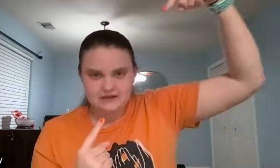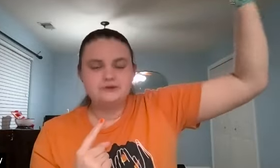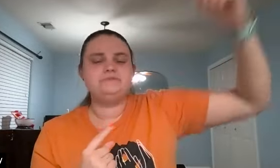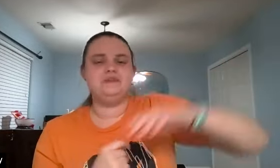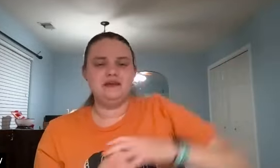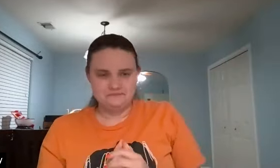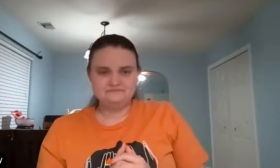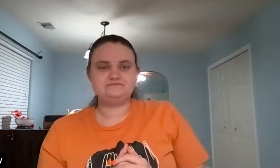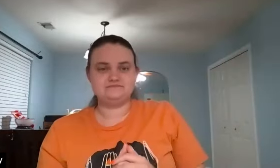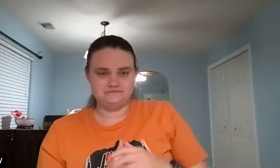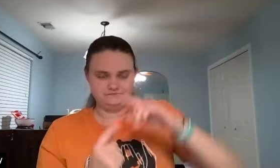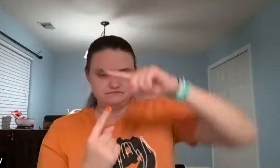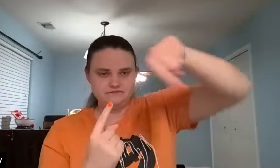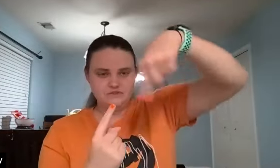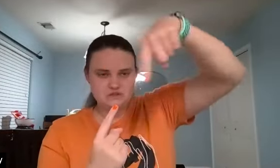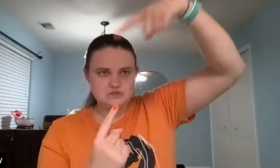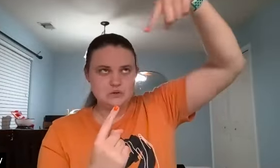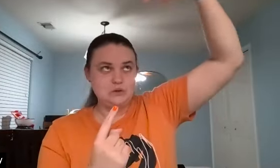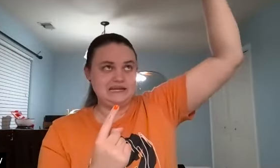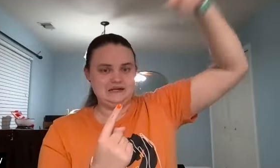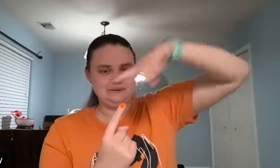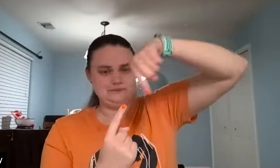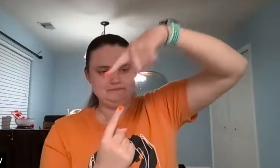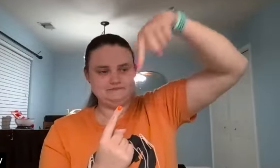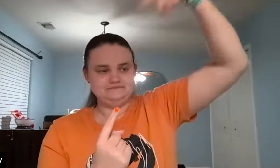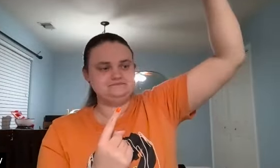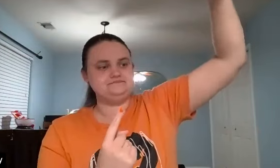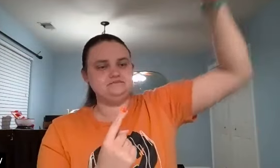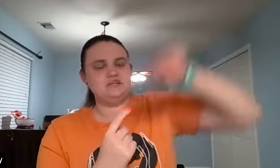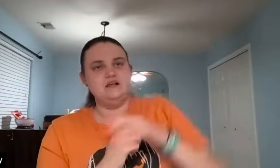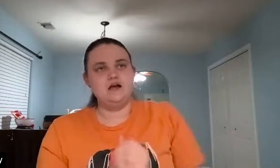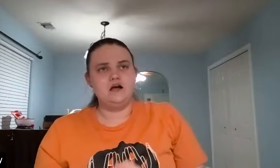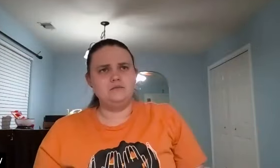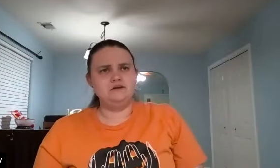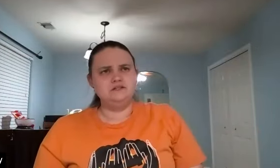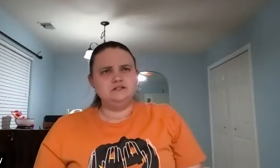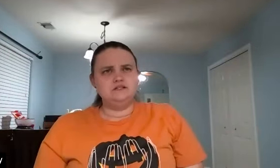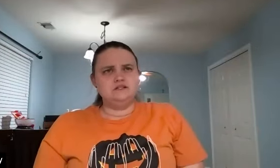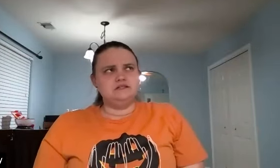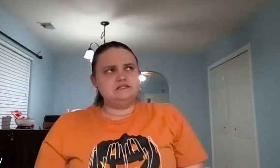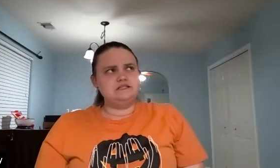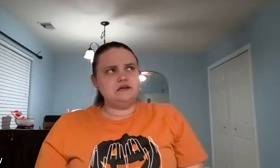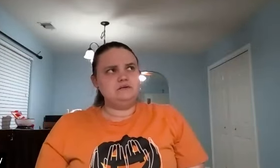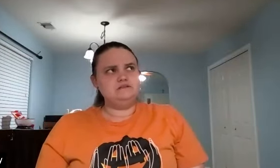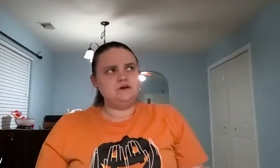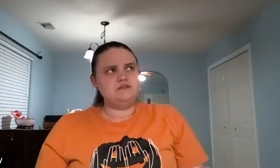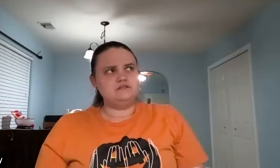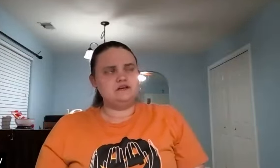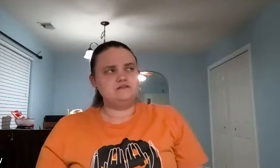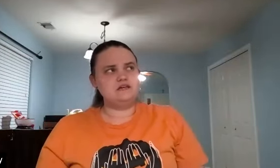Tornado. Yep. Tornado. let's see, what's some others? The sign